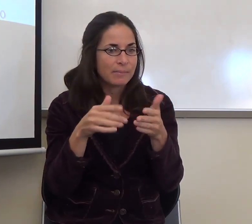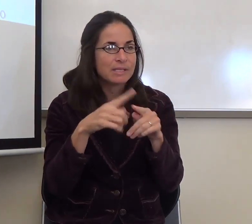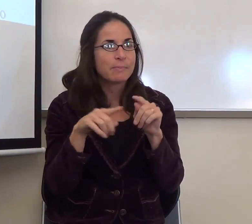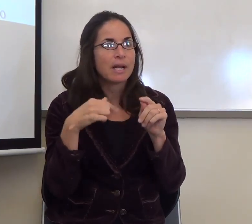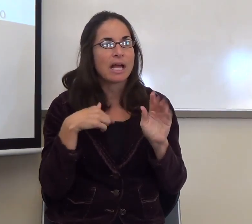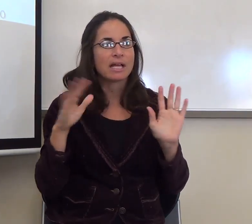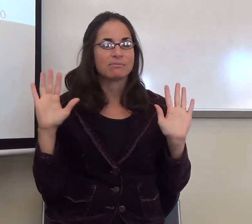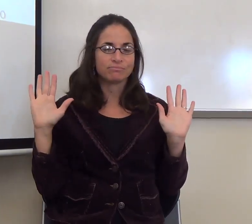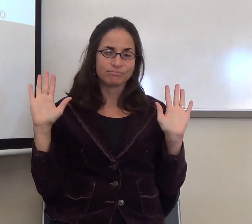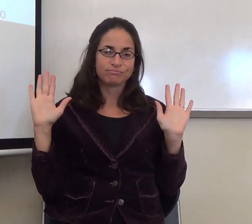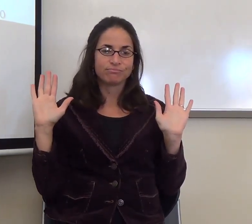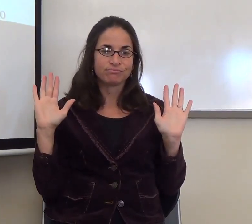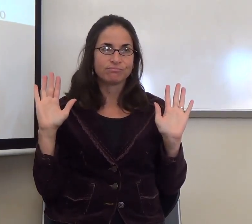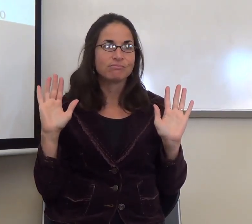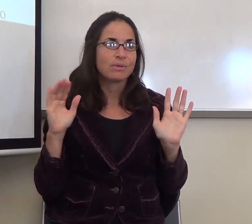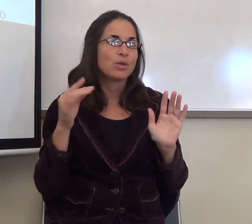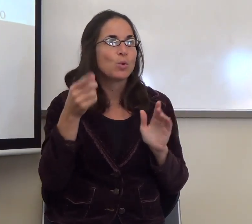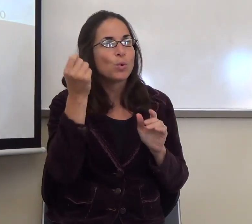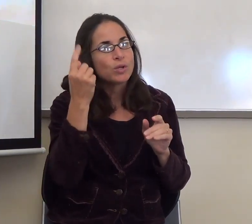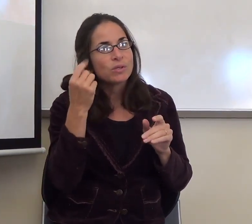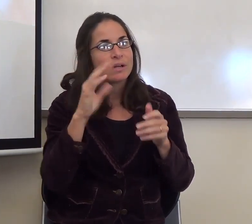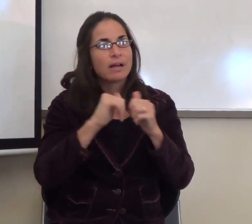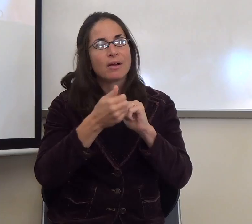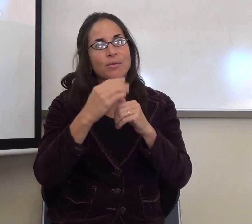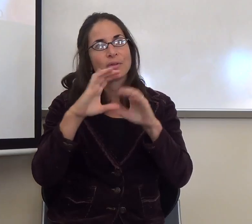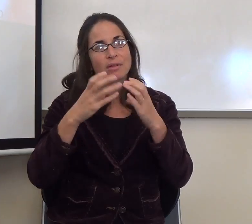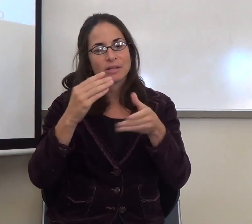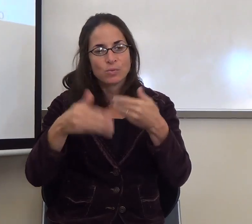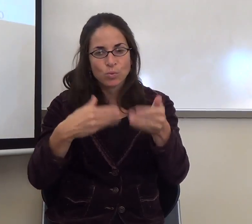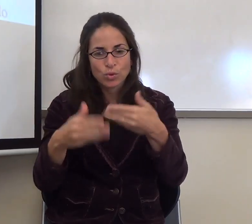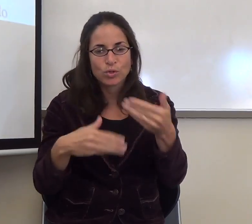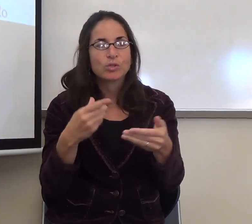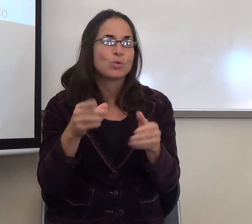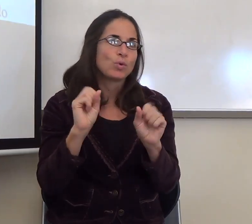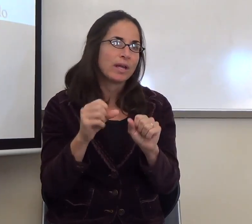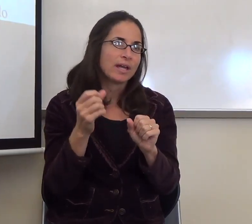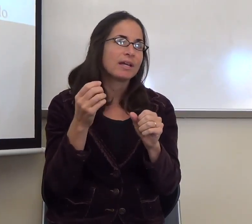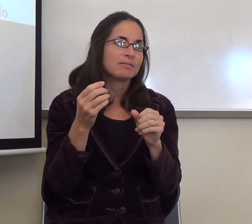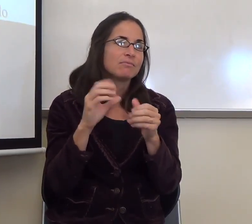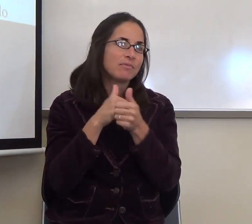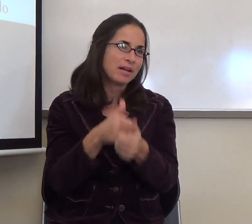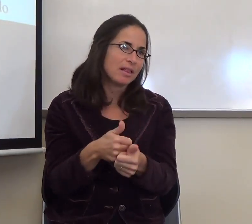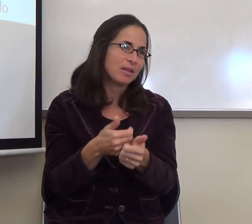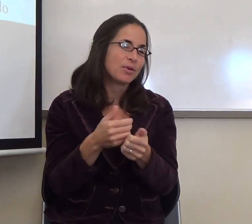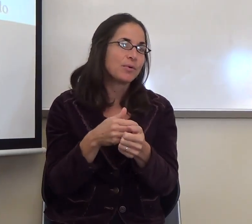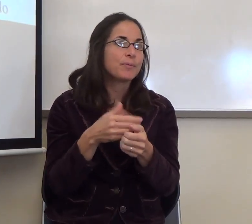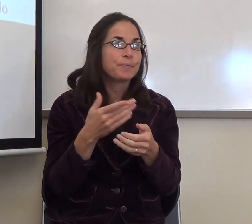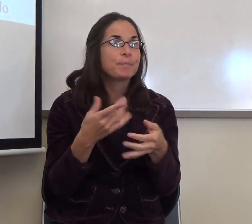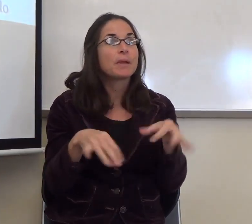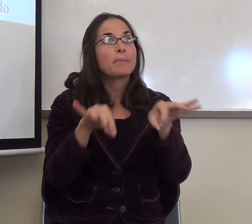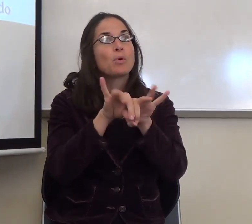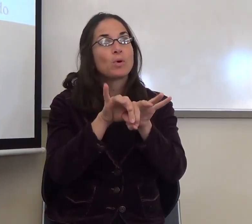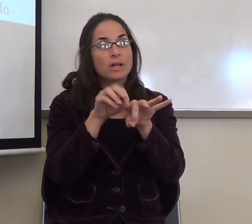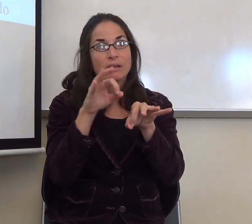you understand how the class works and you can get away with it. The big thing is if you miss, do be sure to get on there,